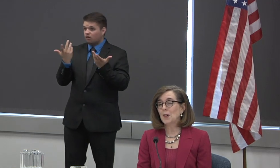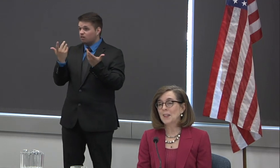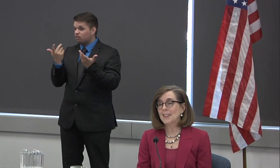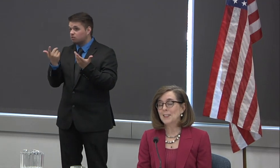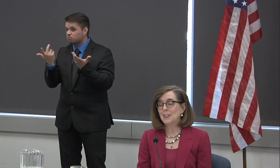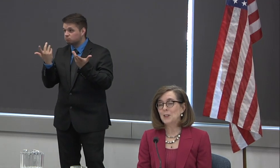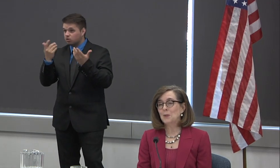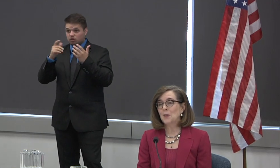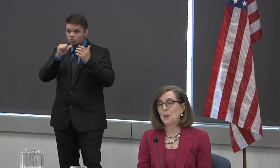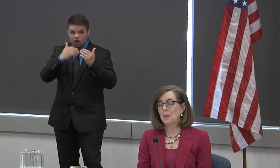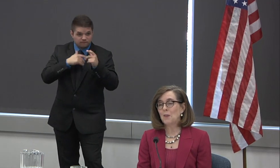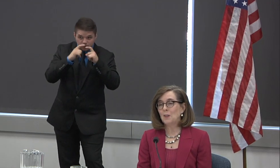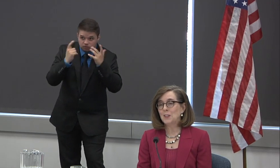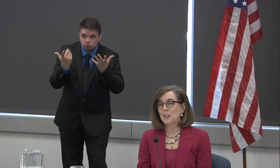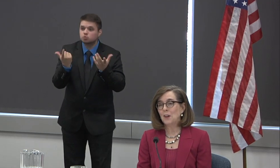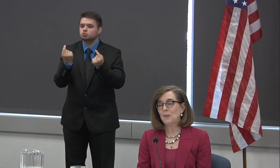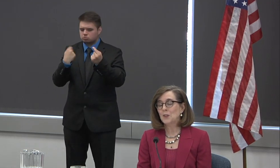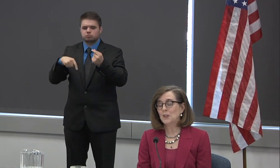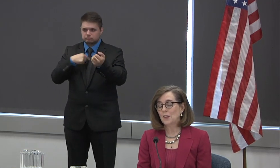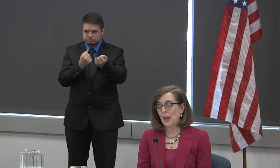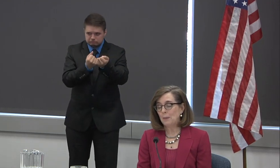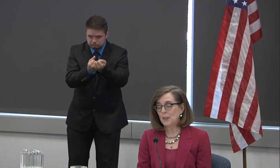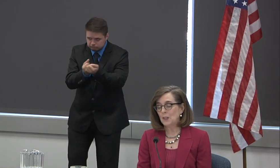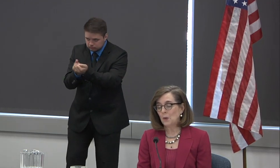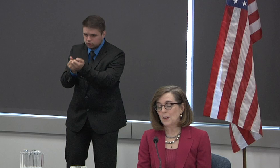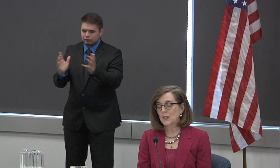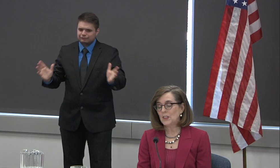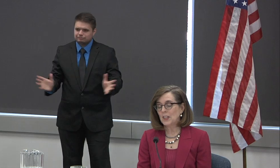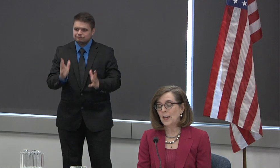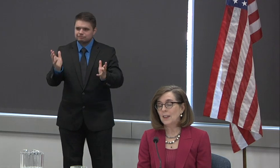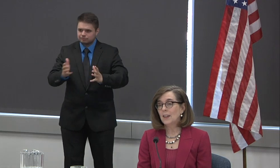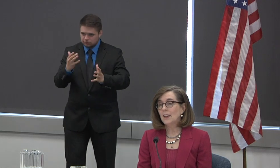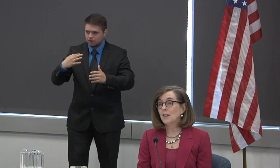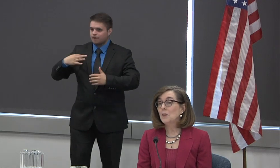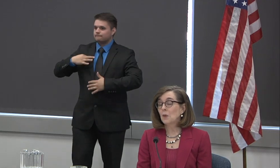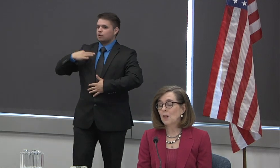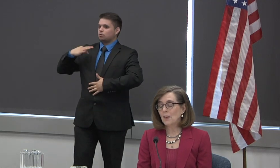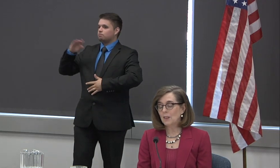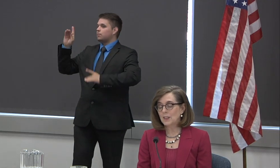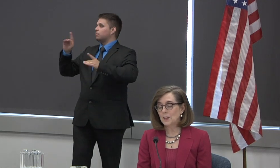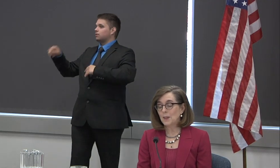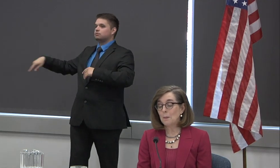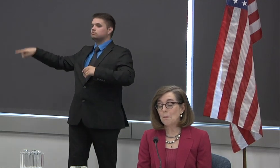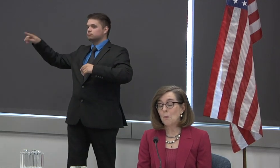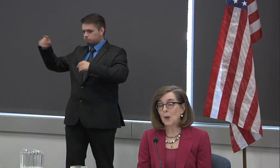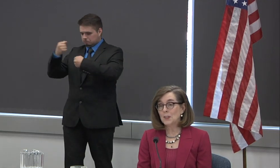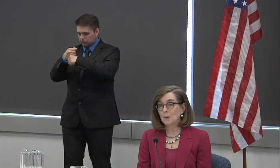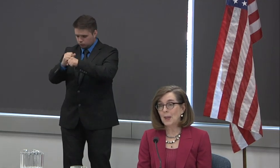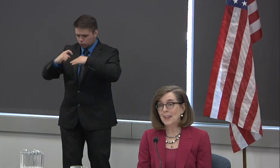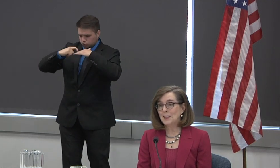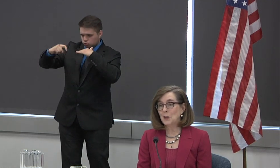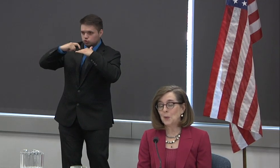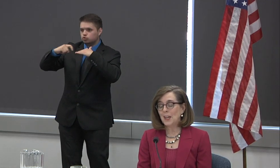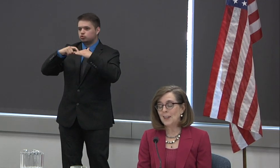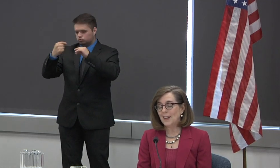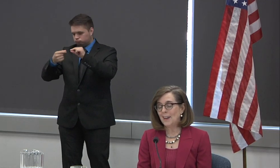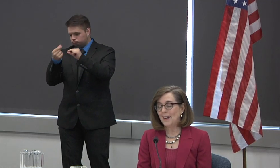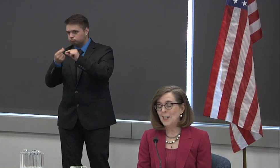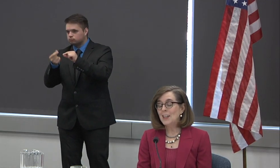and continue the volunteer efforts that are happening across the state. If you are a volunteer that wants to make and